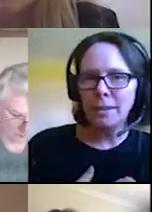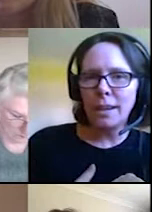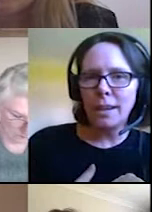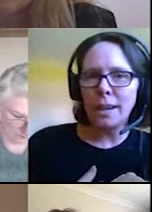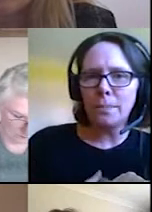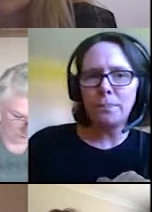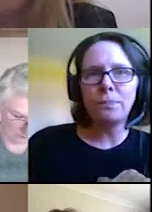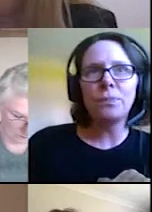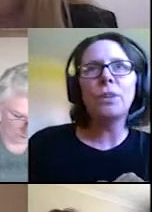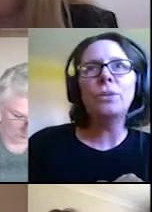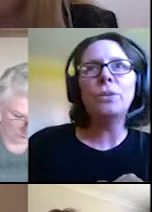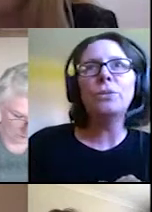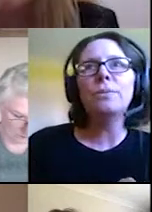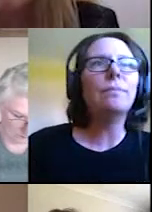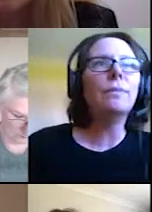This